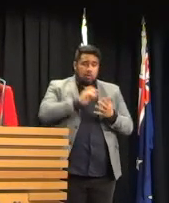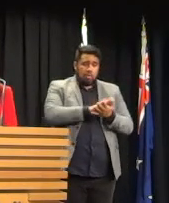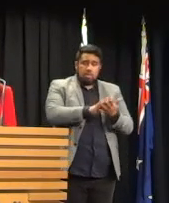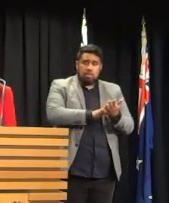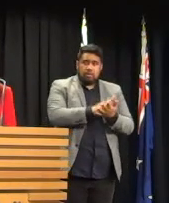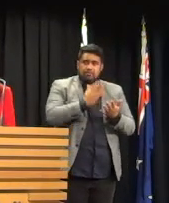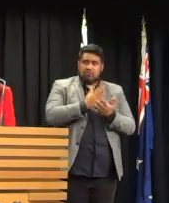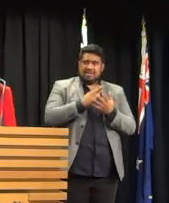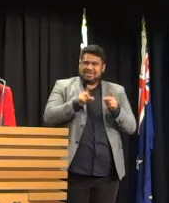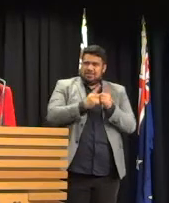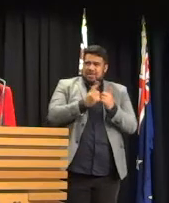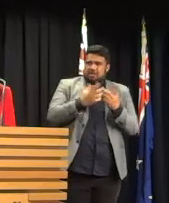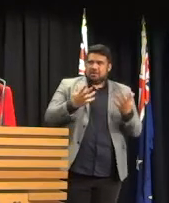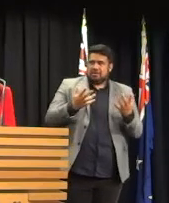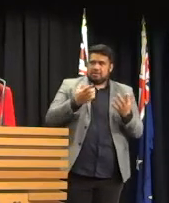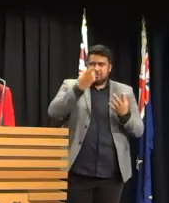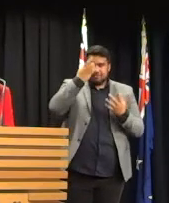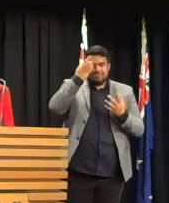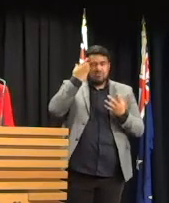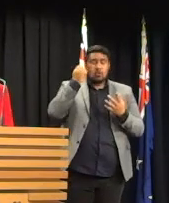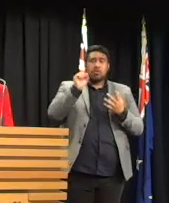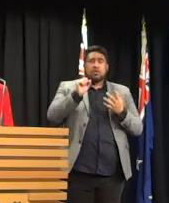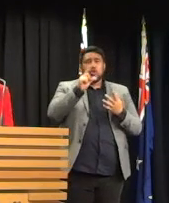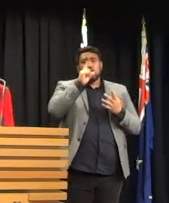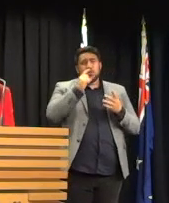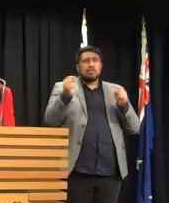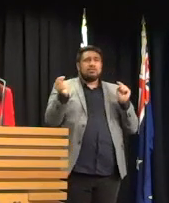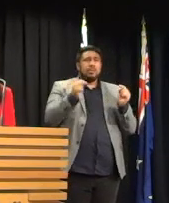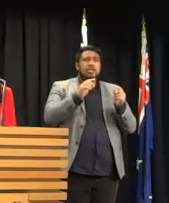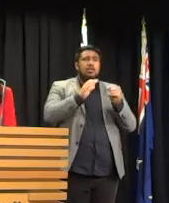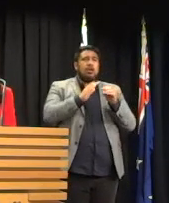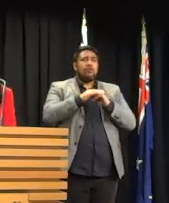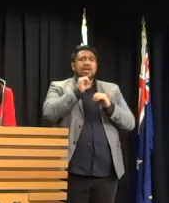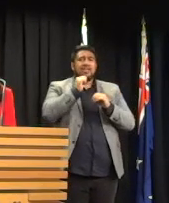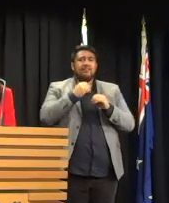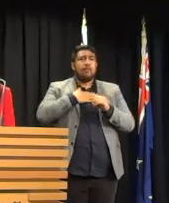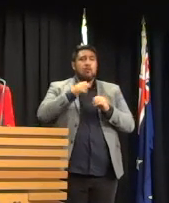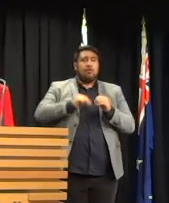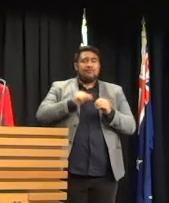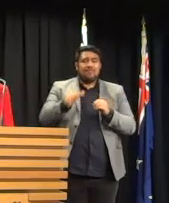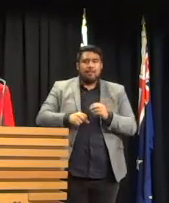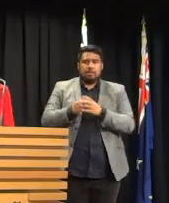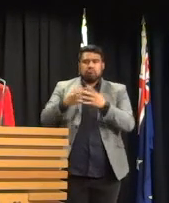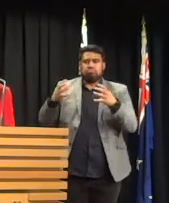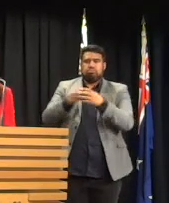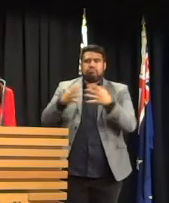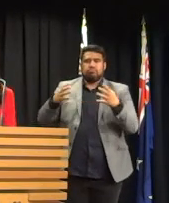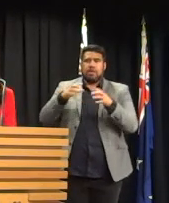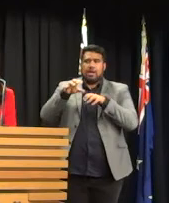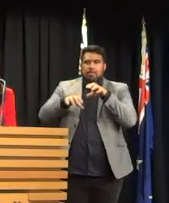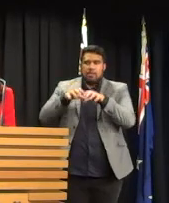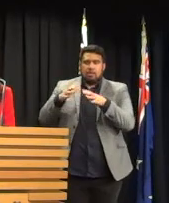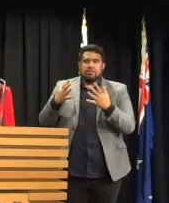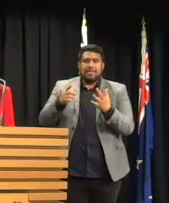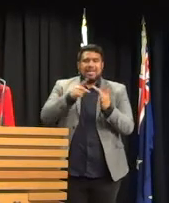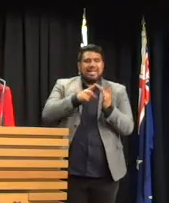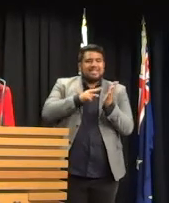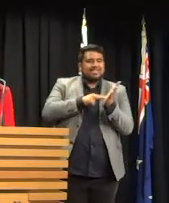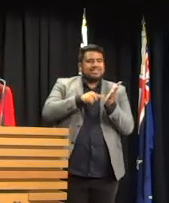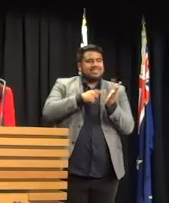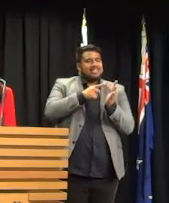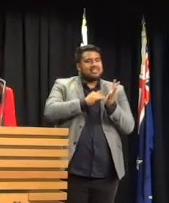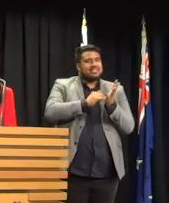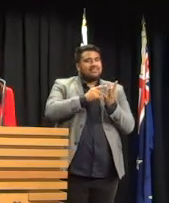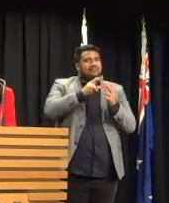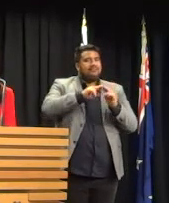whether or not you're talking about an area where there's a debate over intensification, whether there's a debate around a change in land